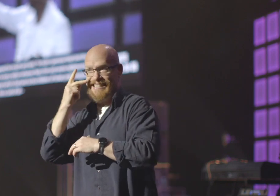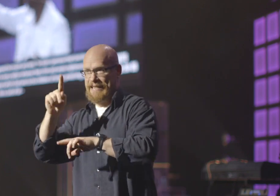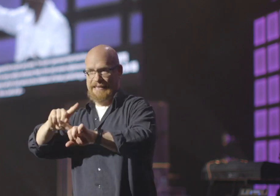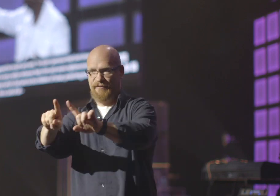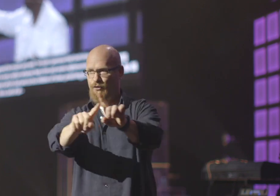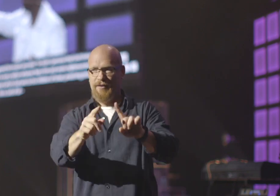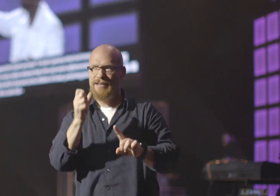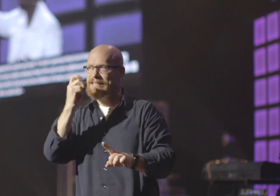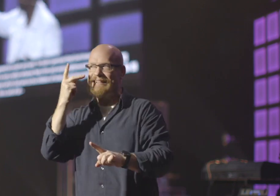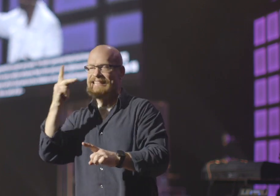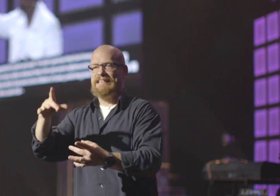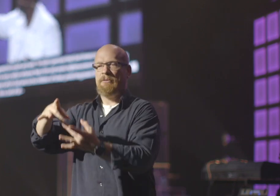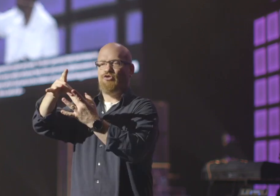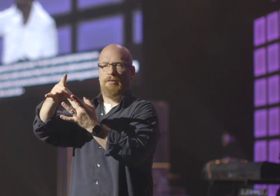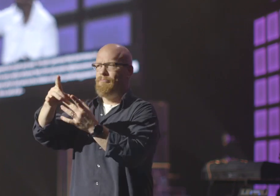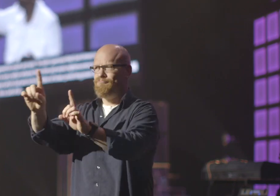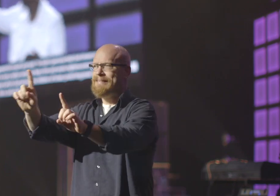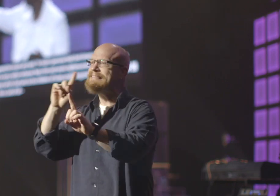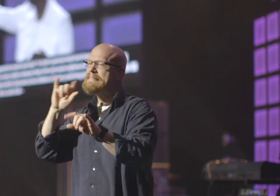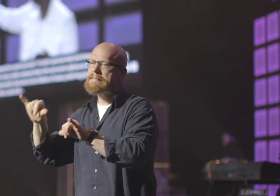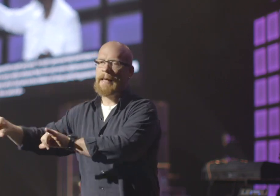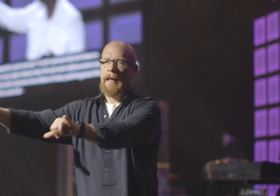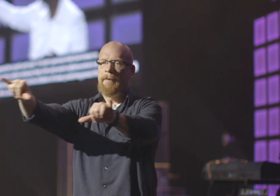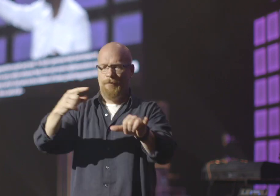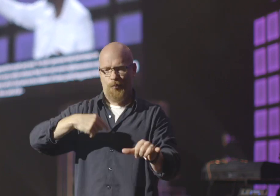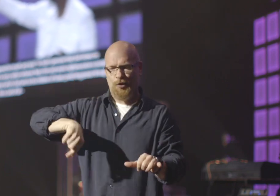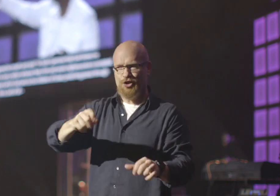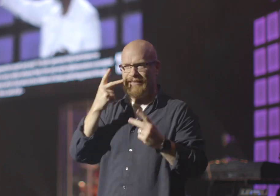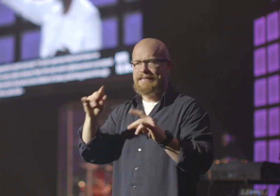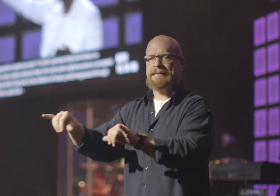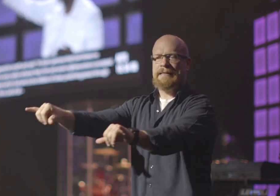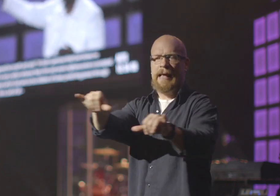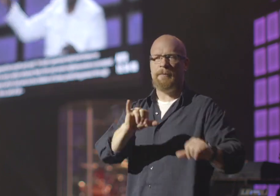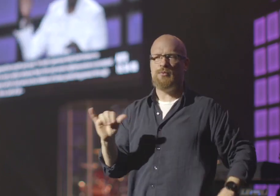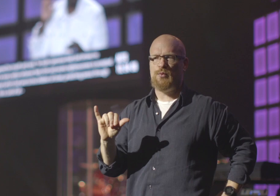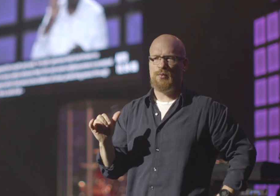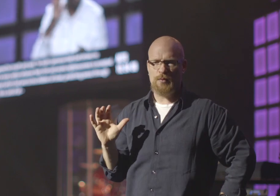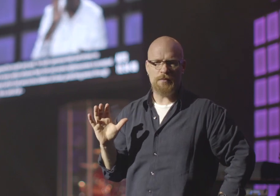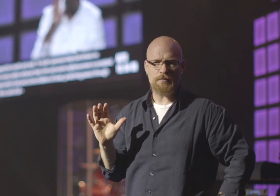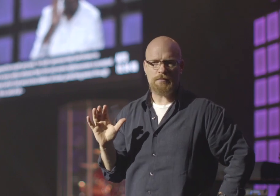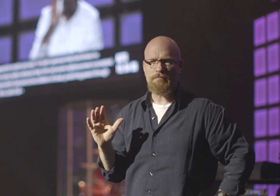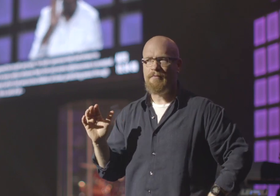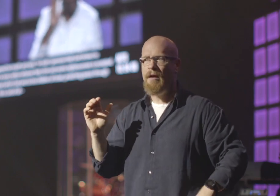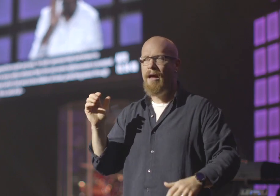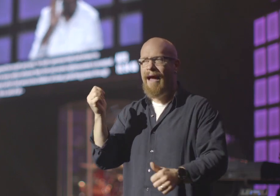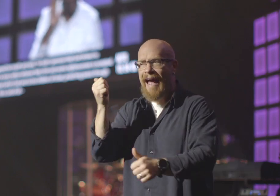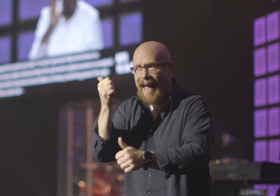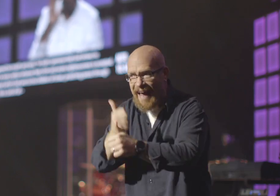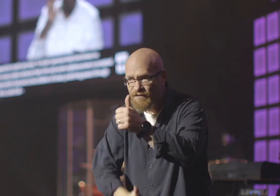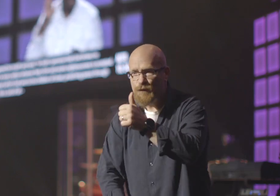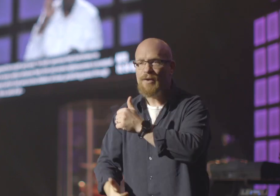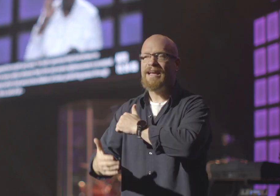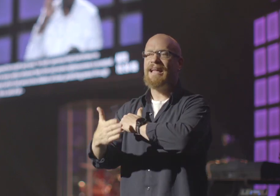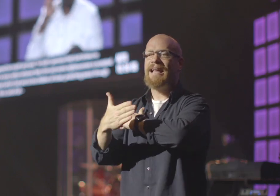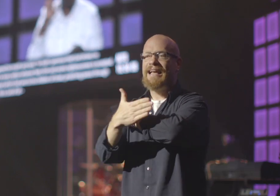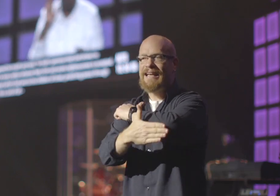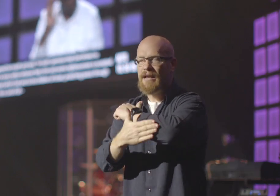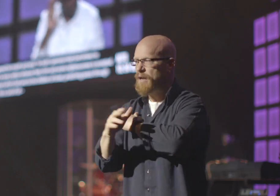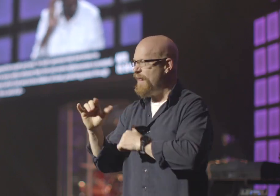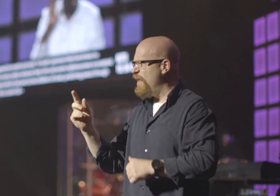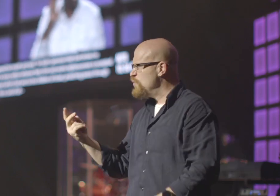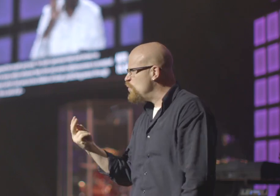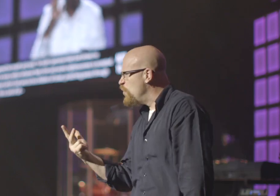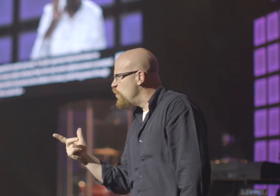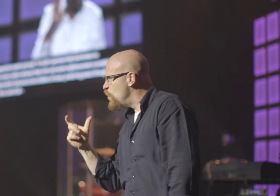shows no partiality. But then Peter said this, but in every nation, how many nations? Every. Well, thanks for those two or